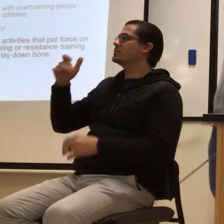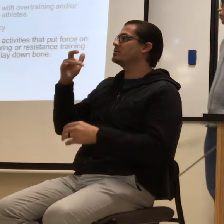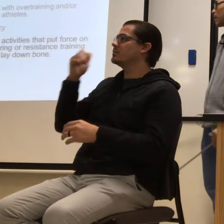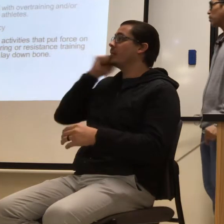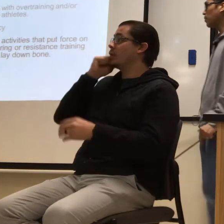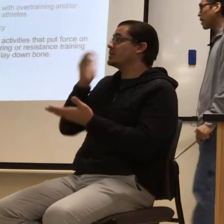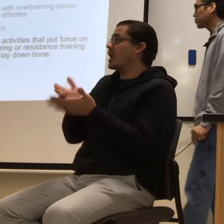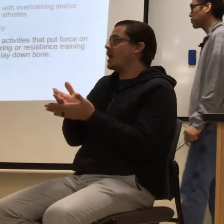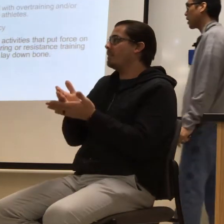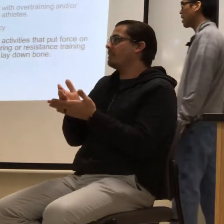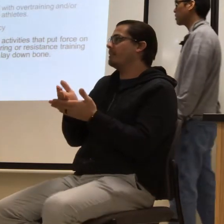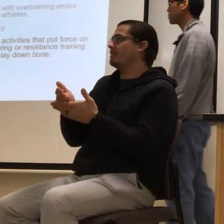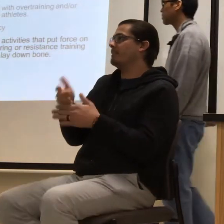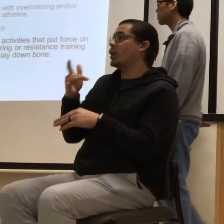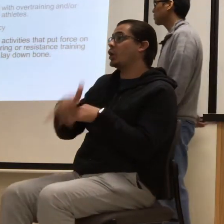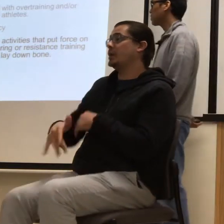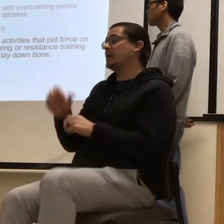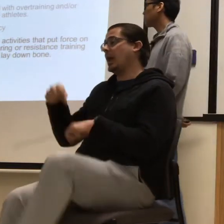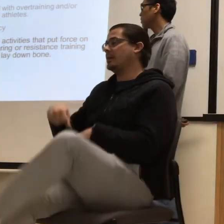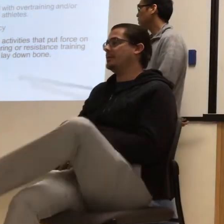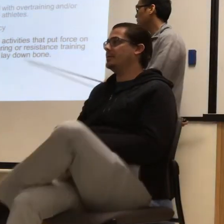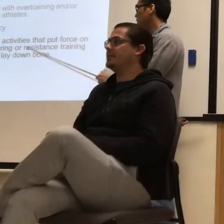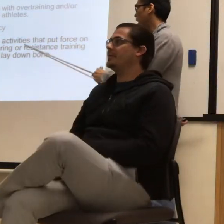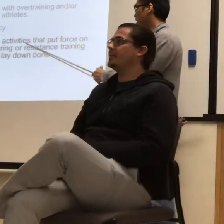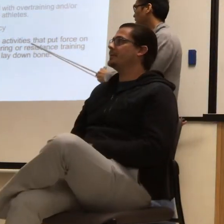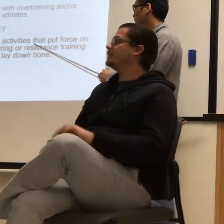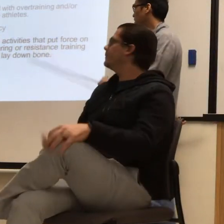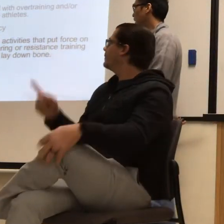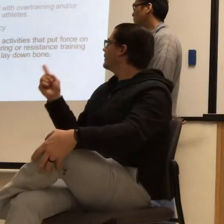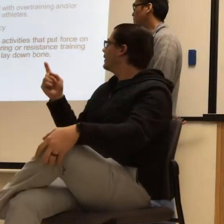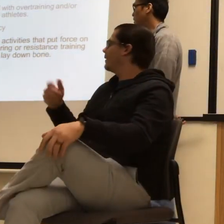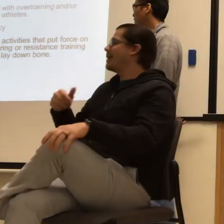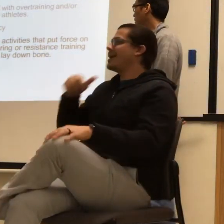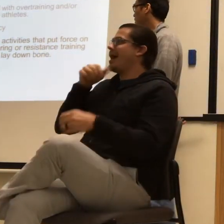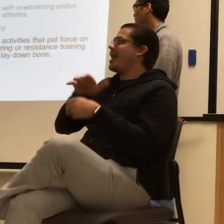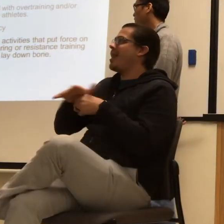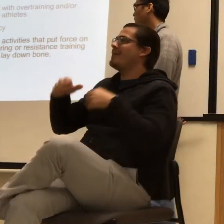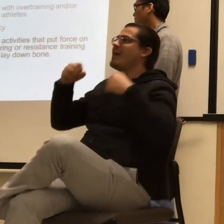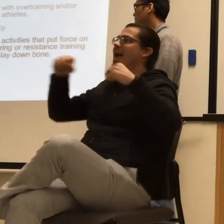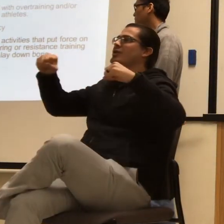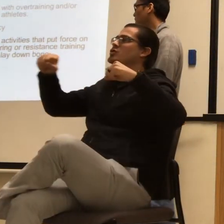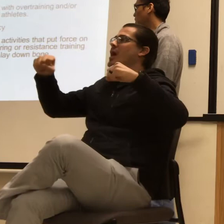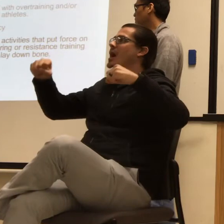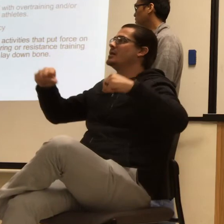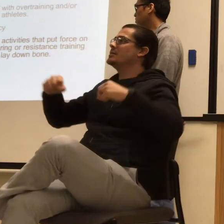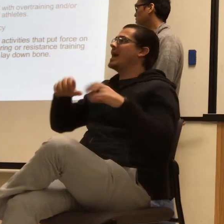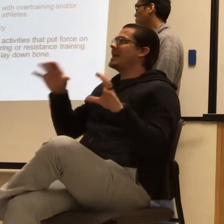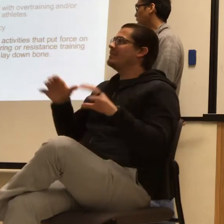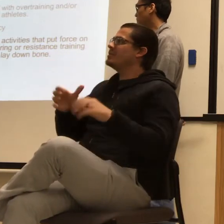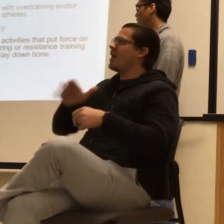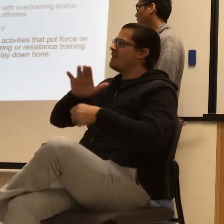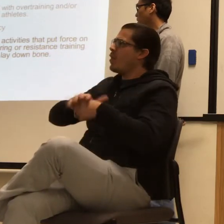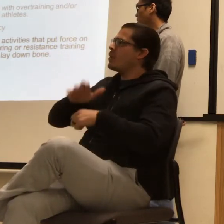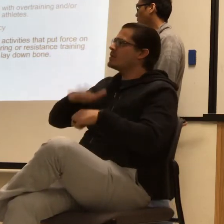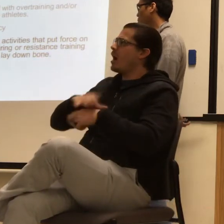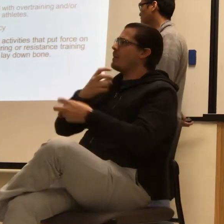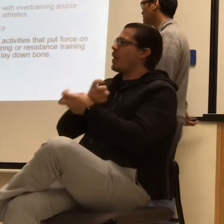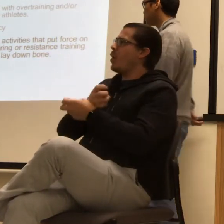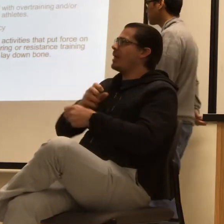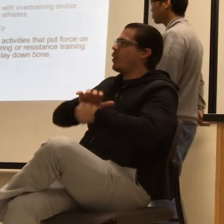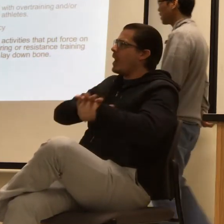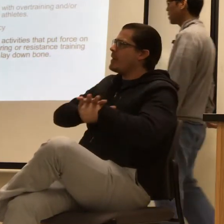Lack of regular exercise. Activities that put force on bone, such as weight bearing